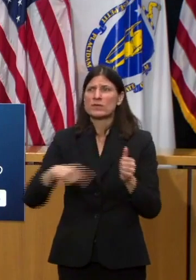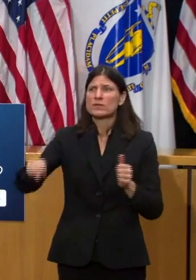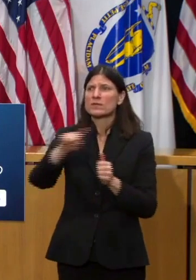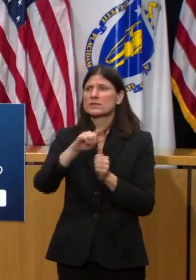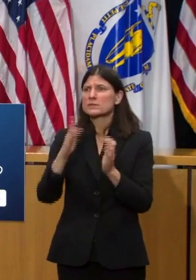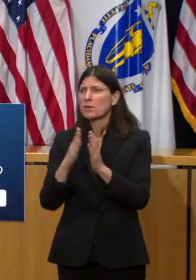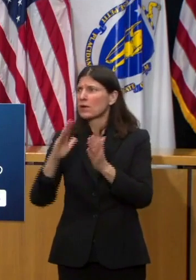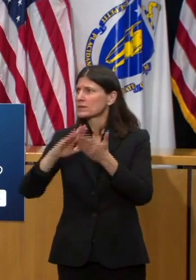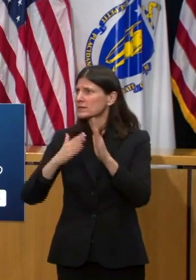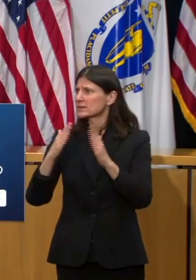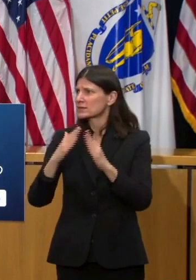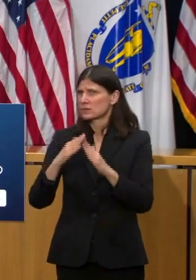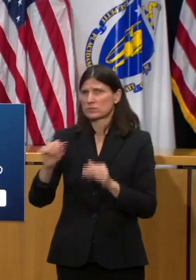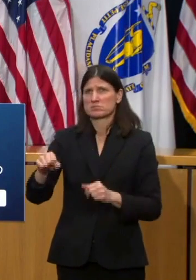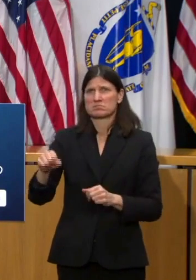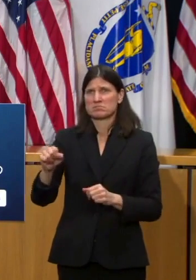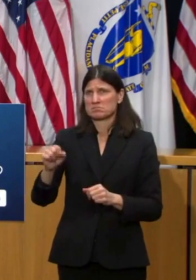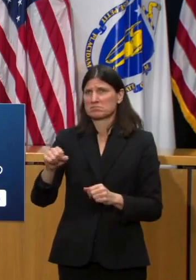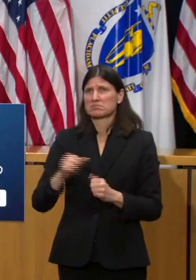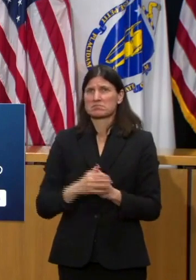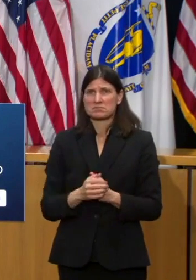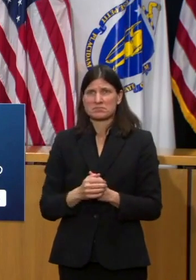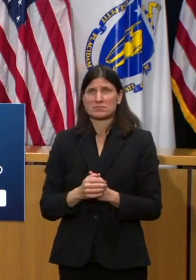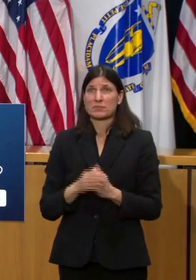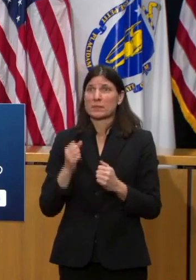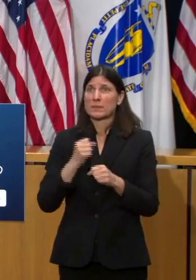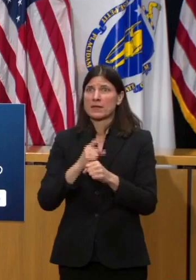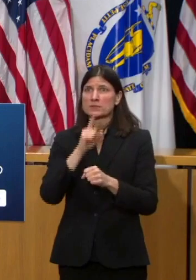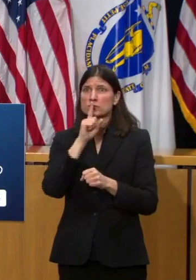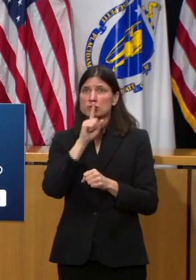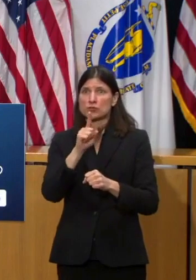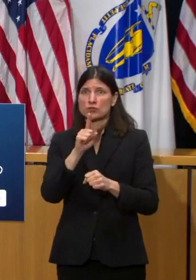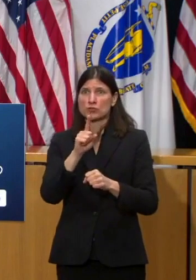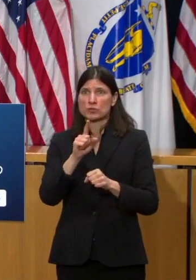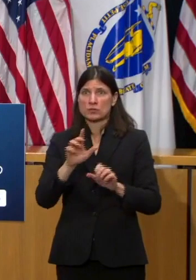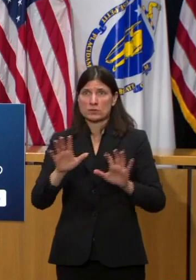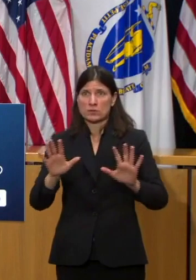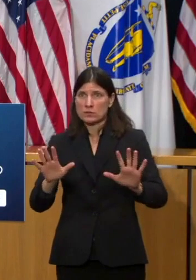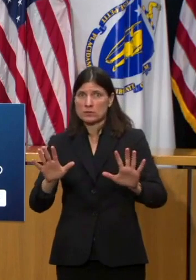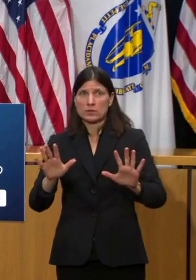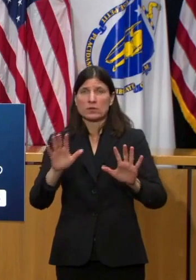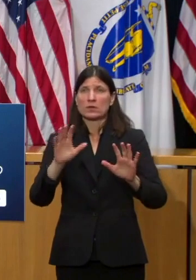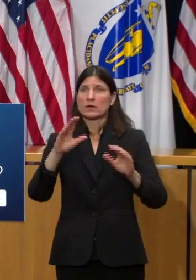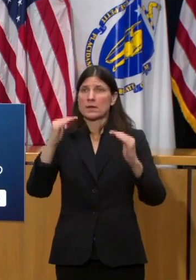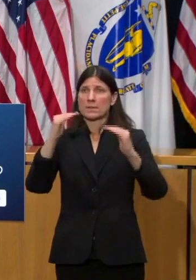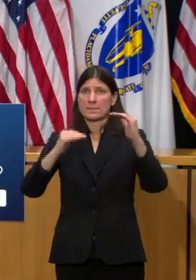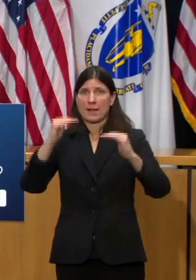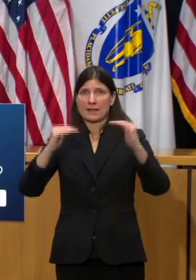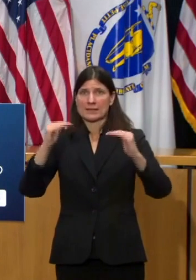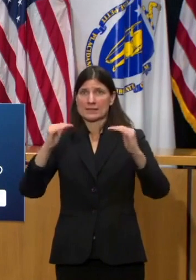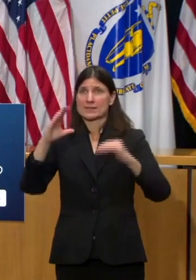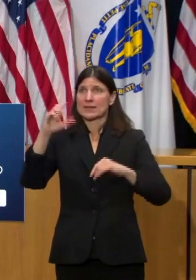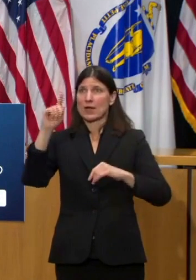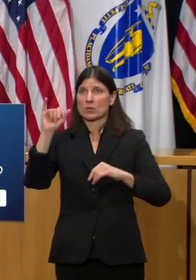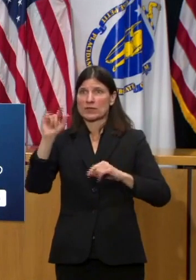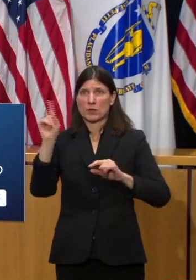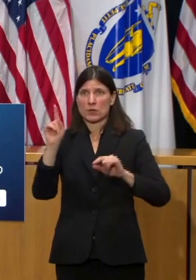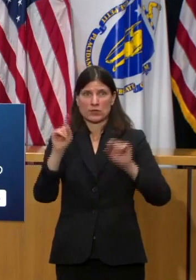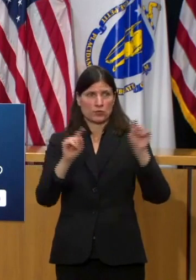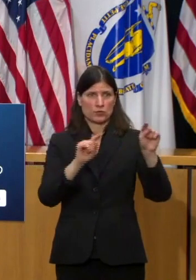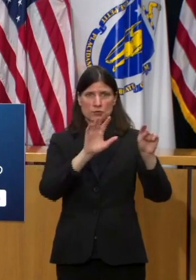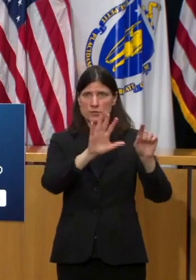They're three of the four counties that have exceeded the statewide average in the number of people in their